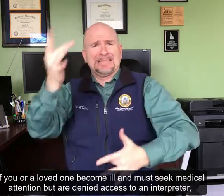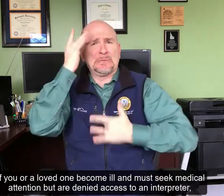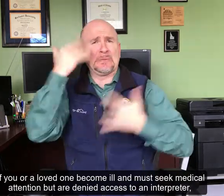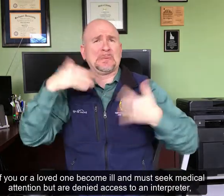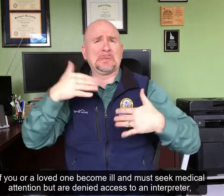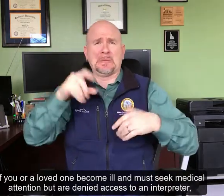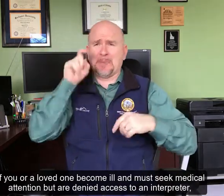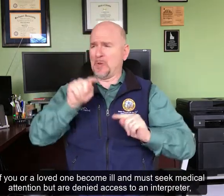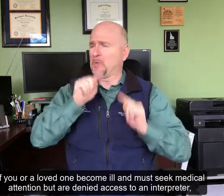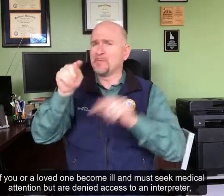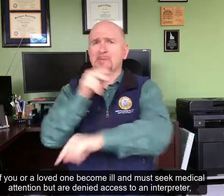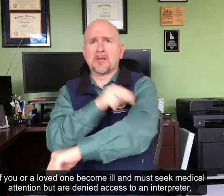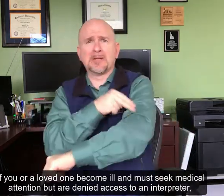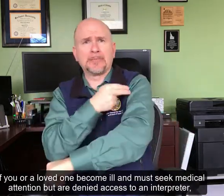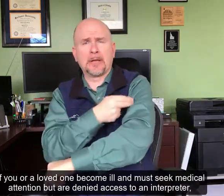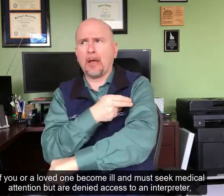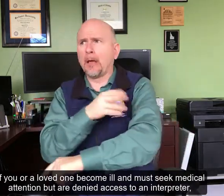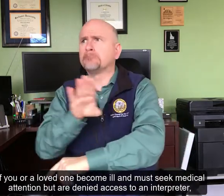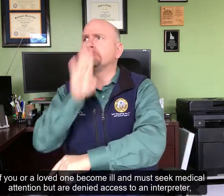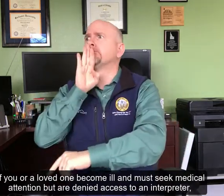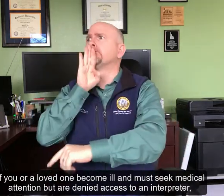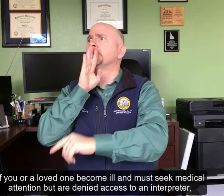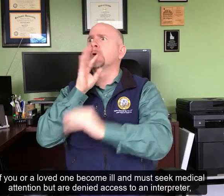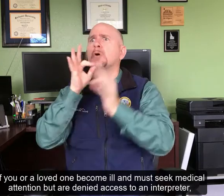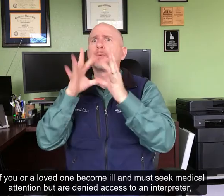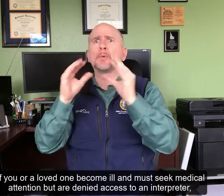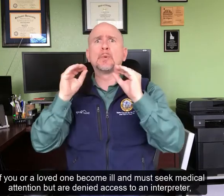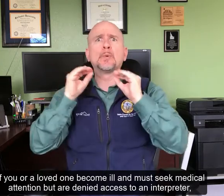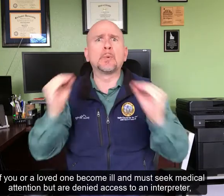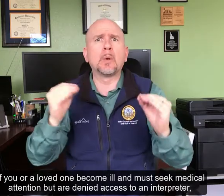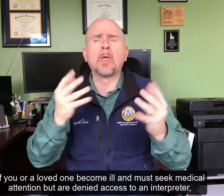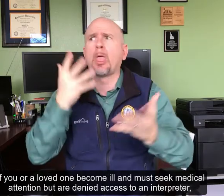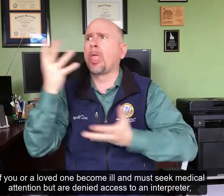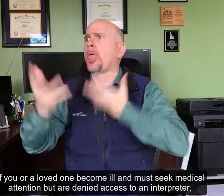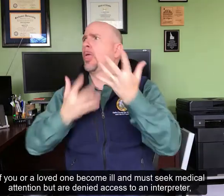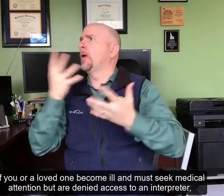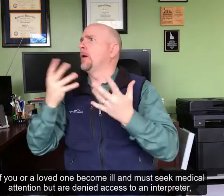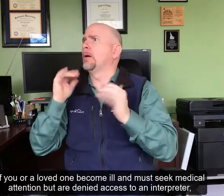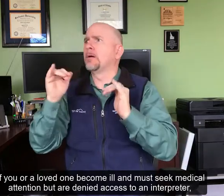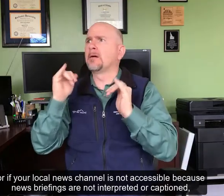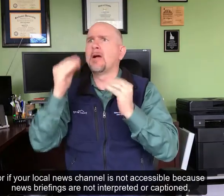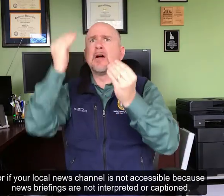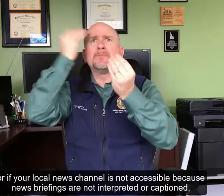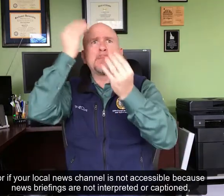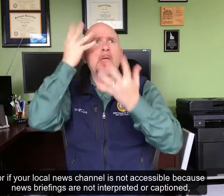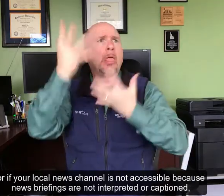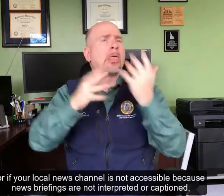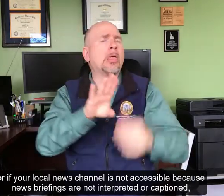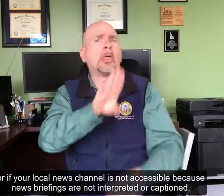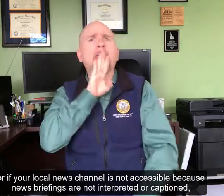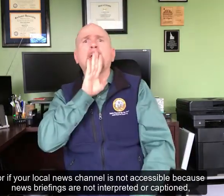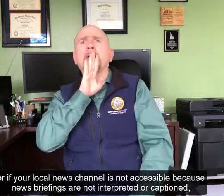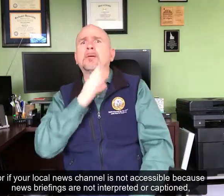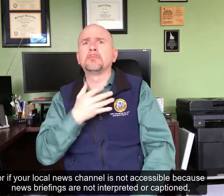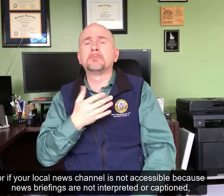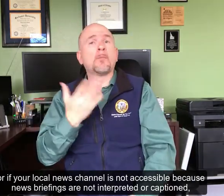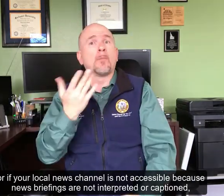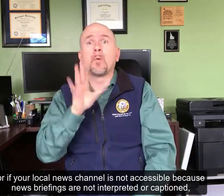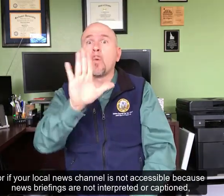become ill and must seek medical attention but are denied access to an interpreter, or if your local news channel is not accessible because